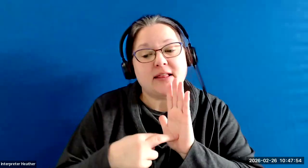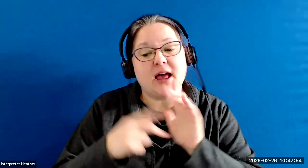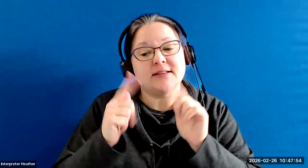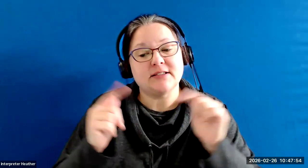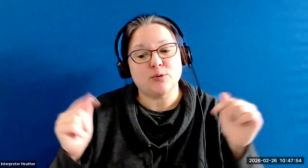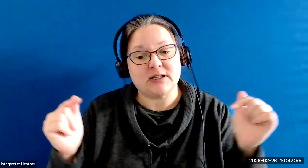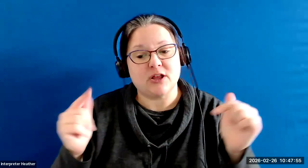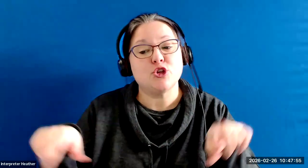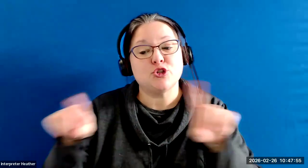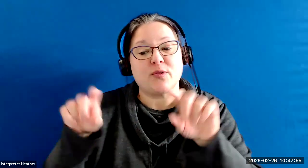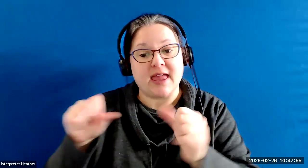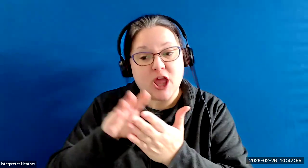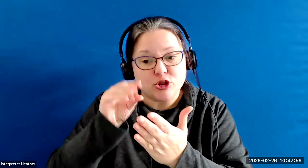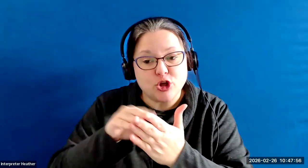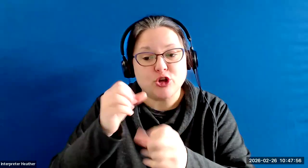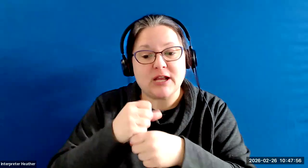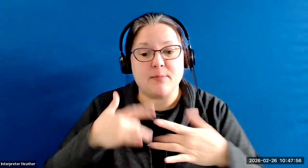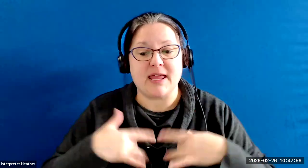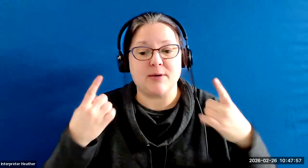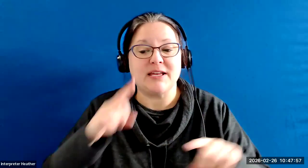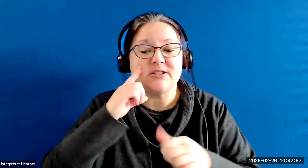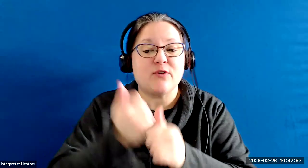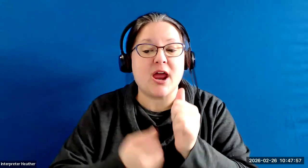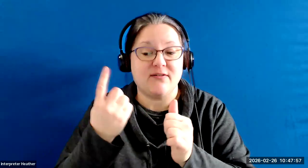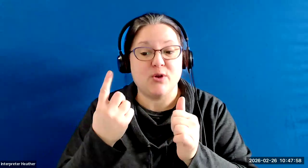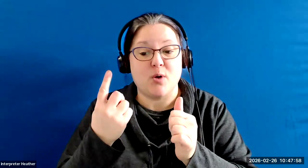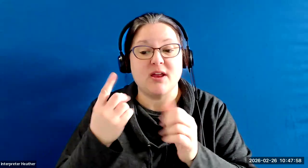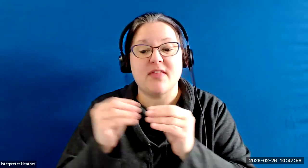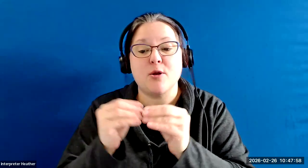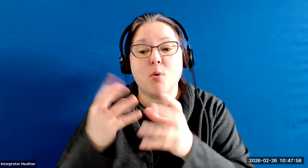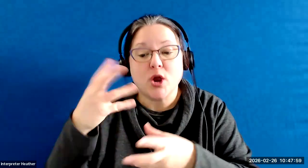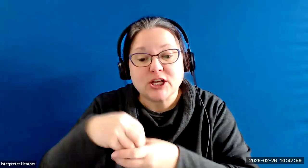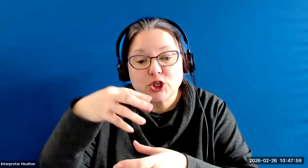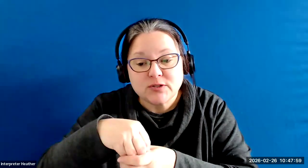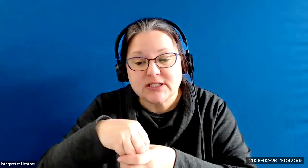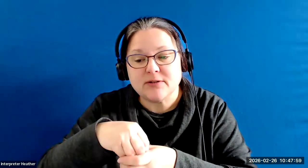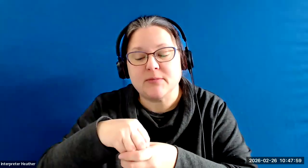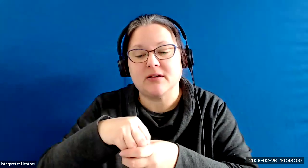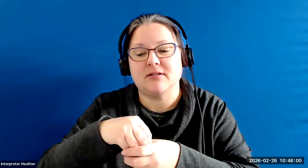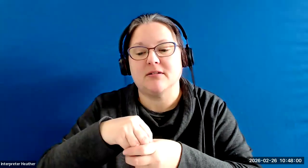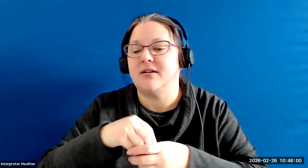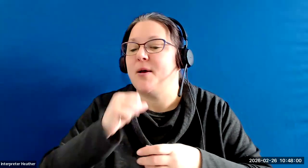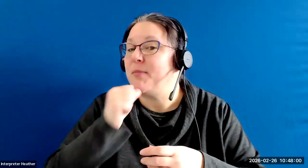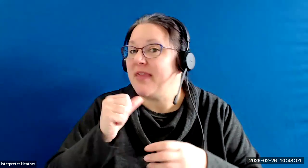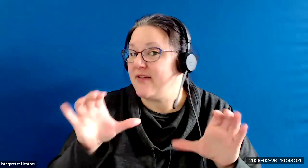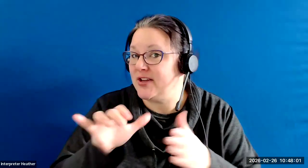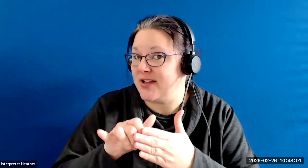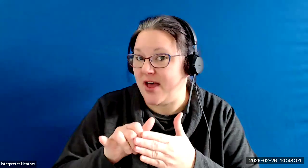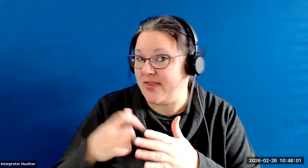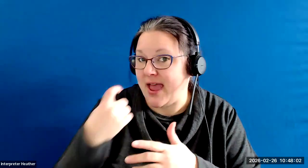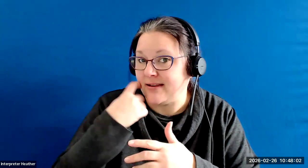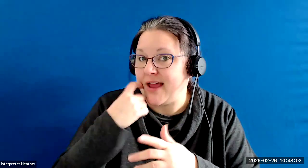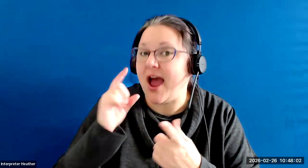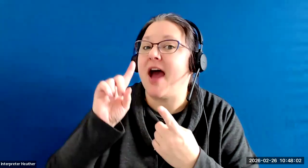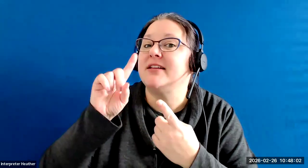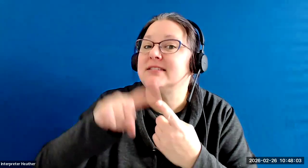etc., so they can learn and make events for everyone that are more inclusive. But they hadn't done this until I